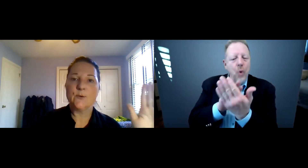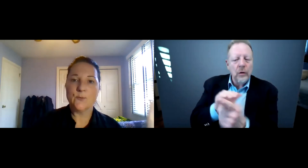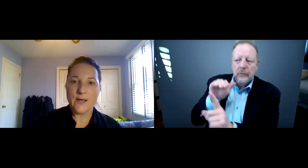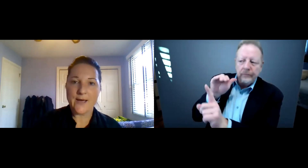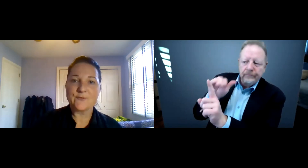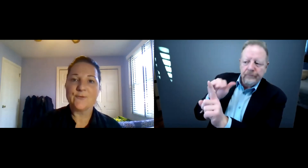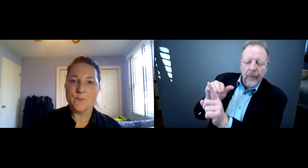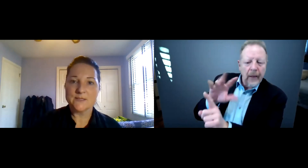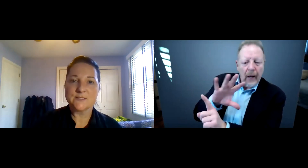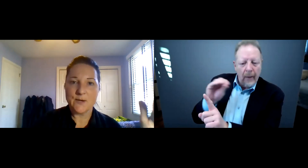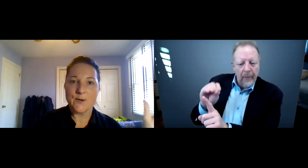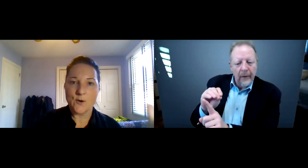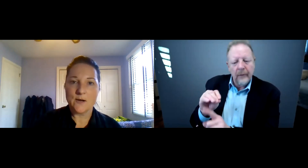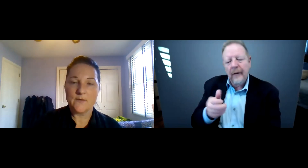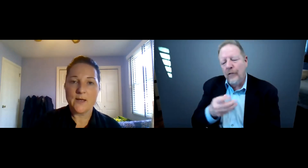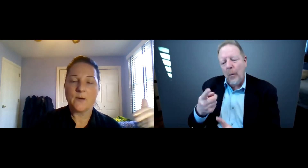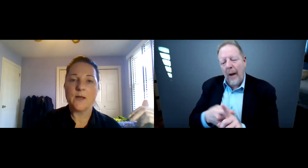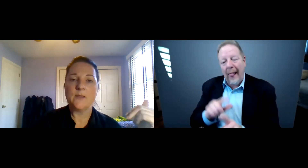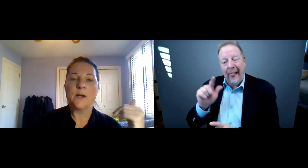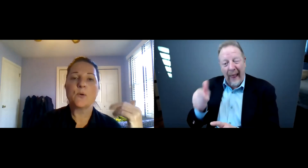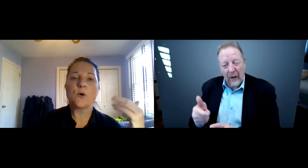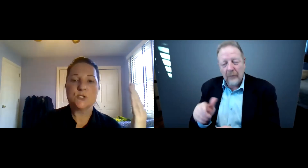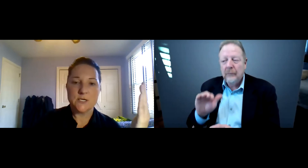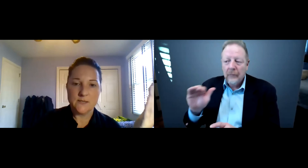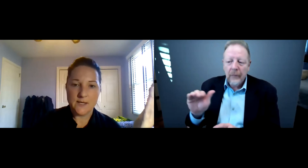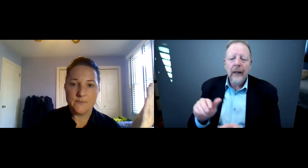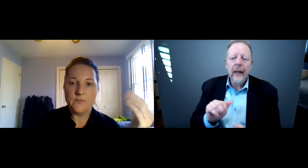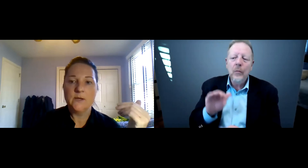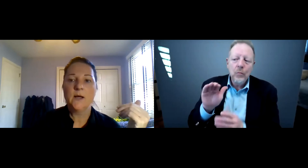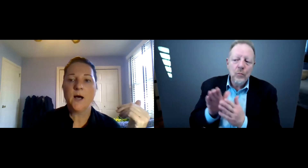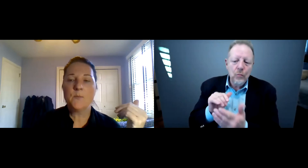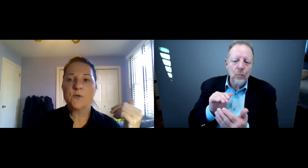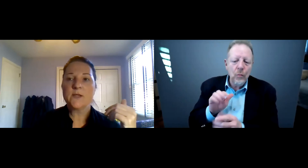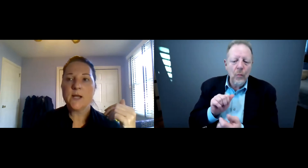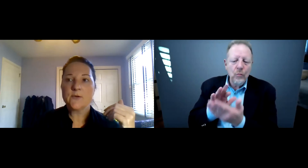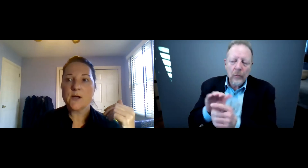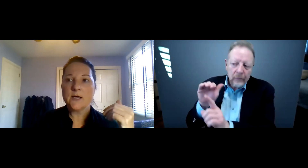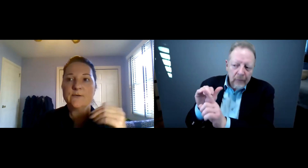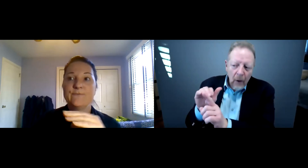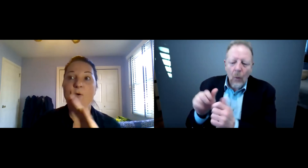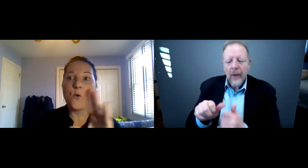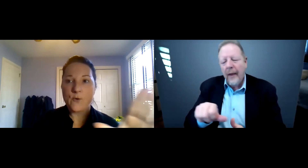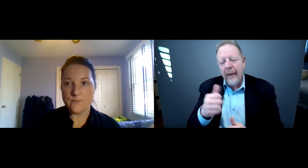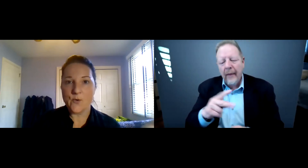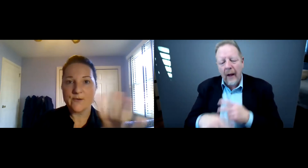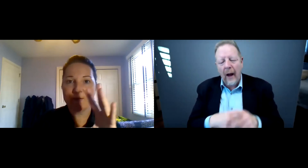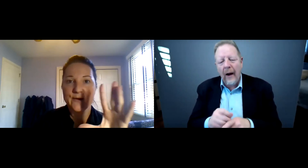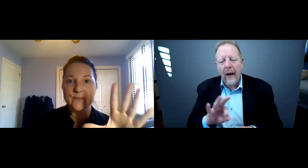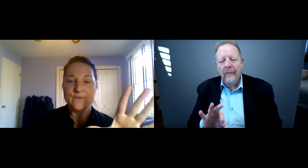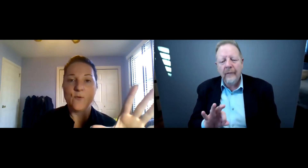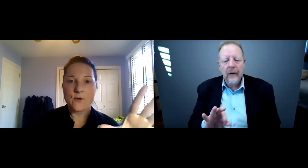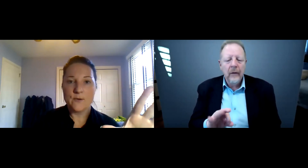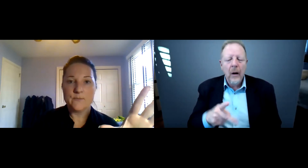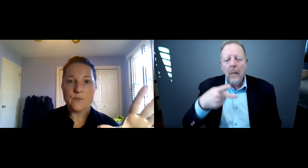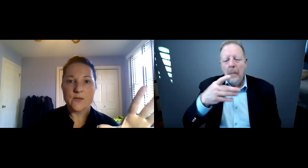maybe, after a few months so we can work on that, and then approaching them with another kind of forum, more of